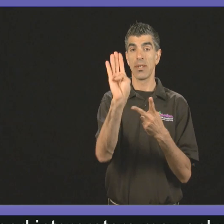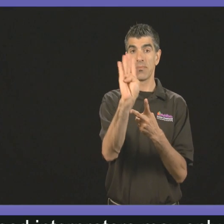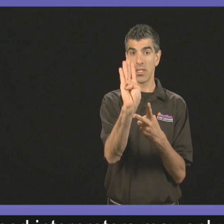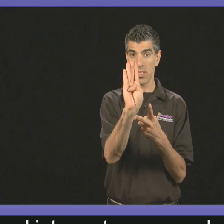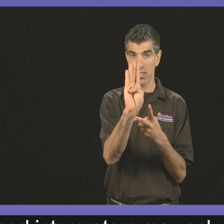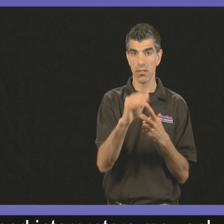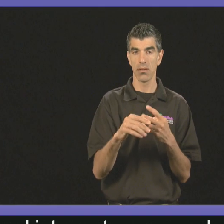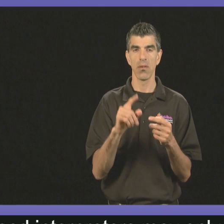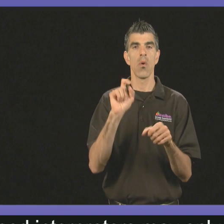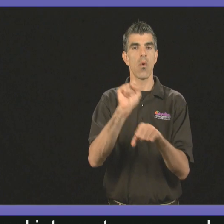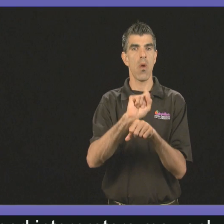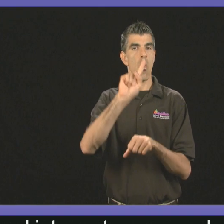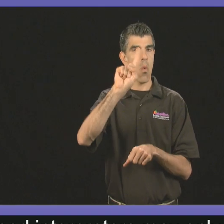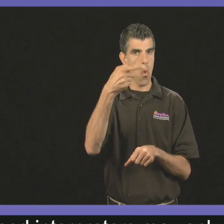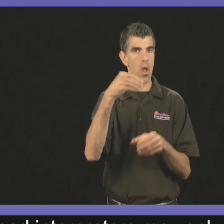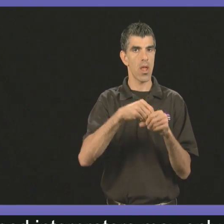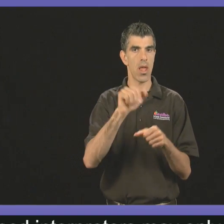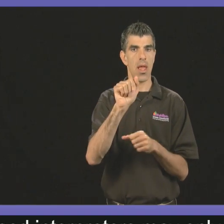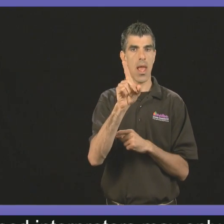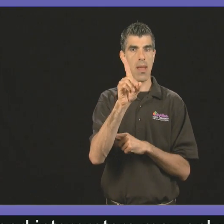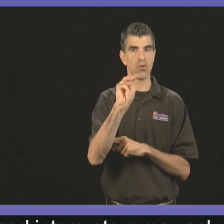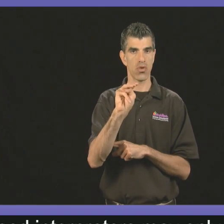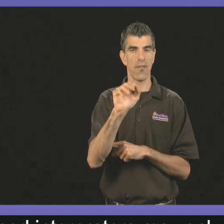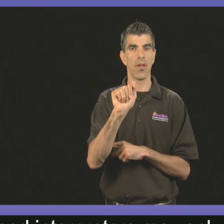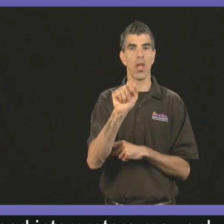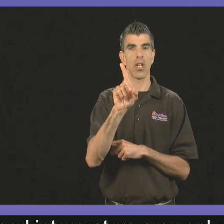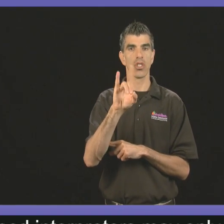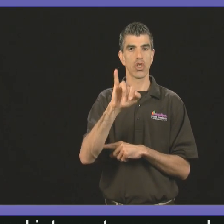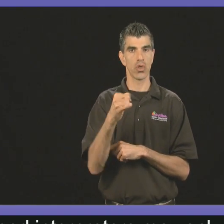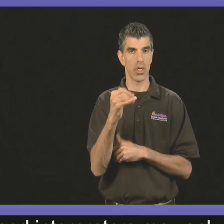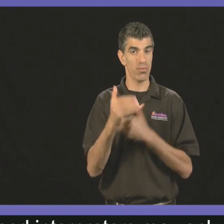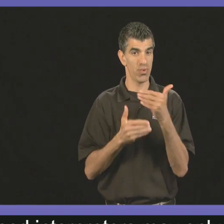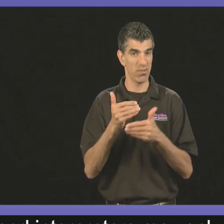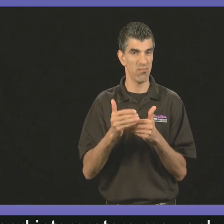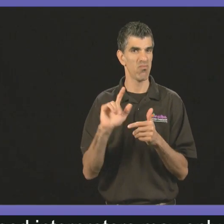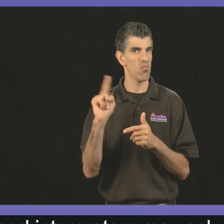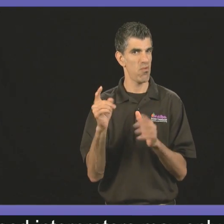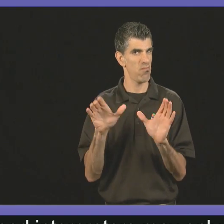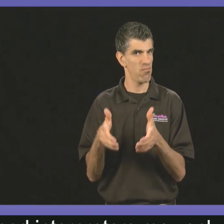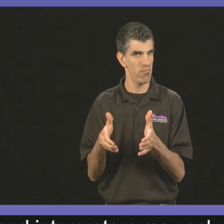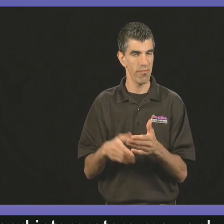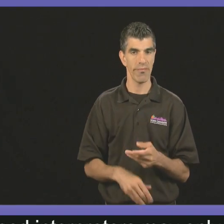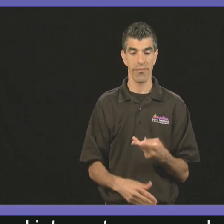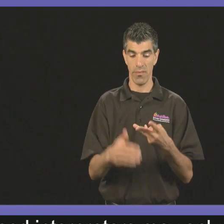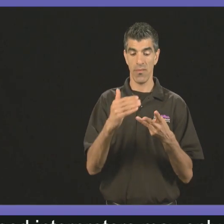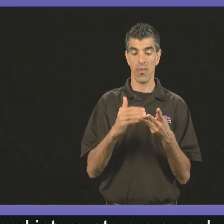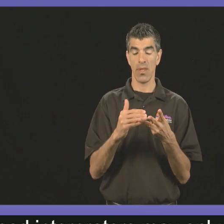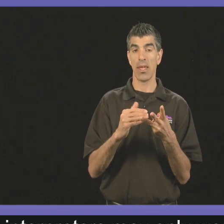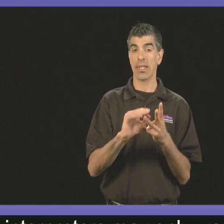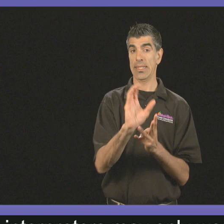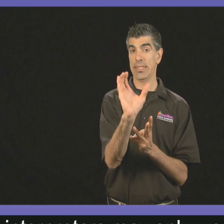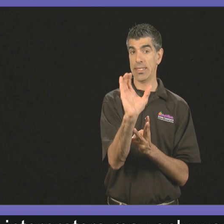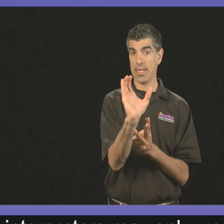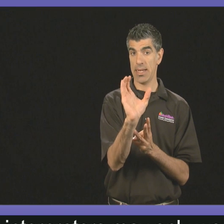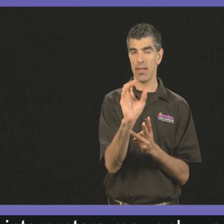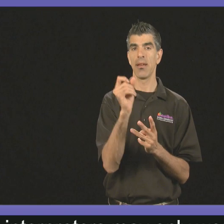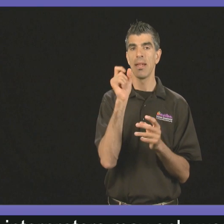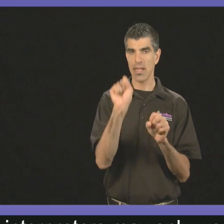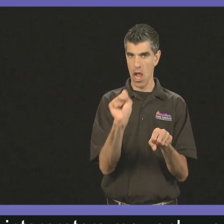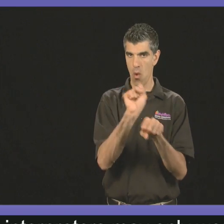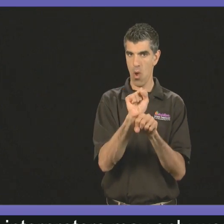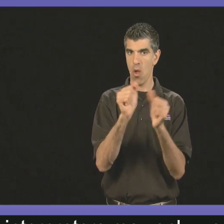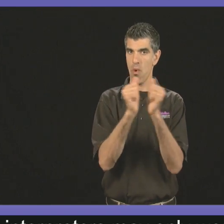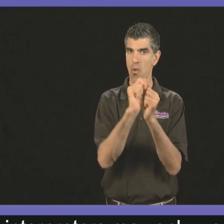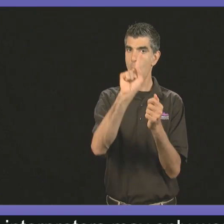Class B licensed interpreters may only work in administrative adjudicatory proceedings. Class